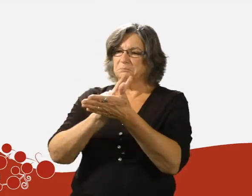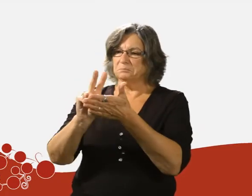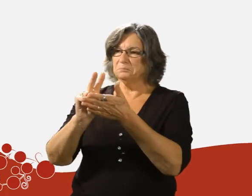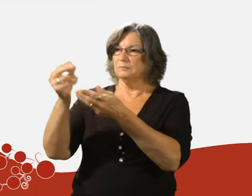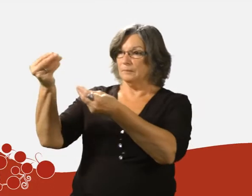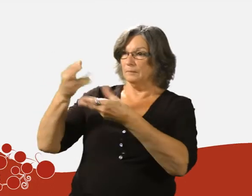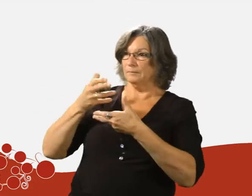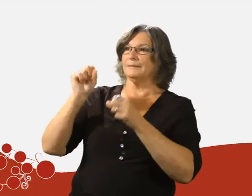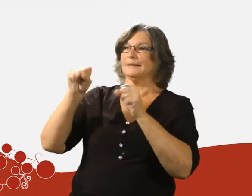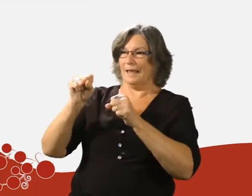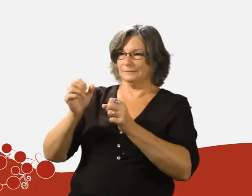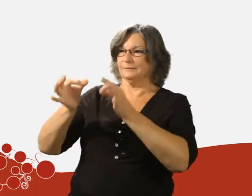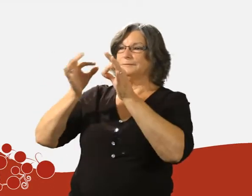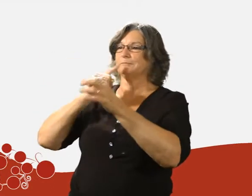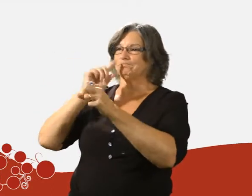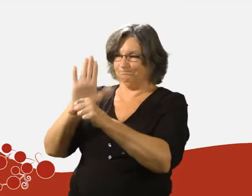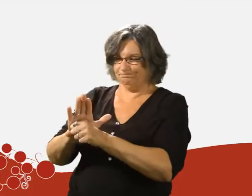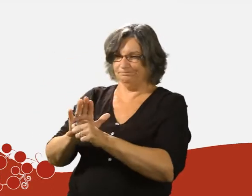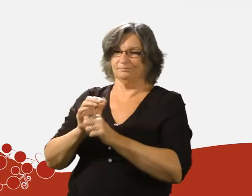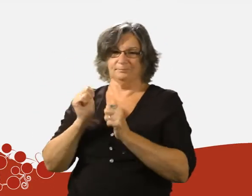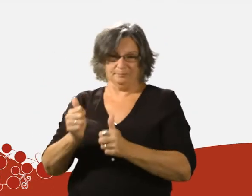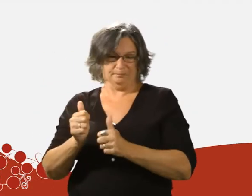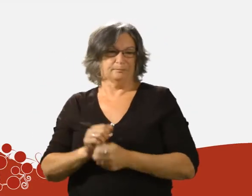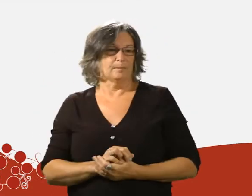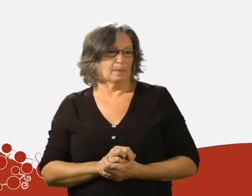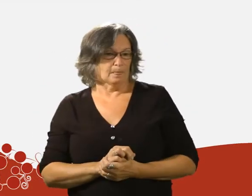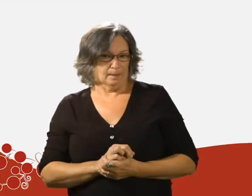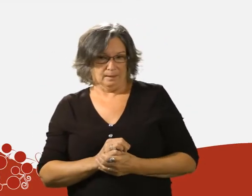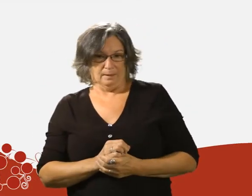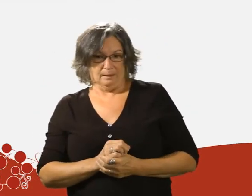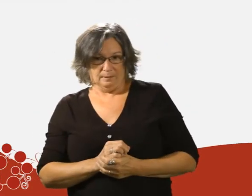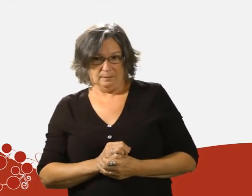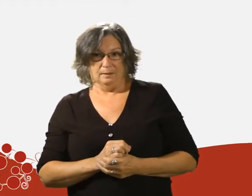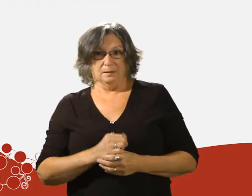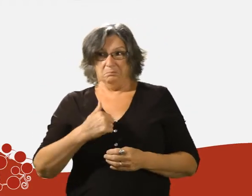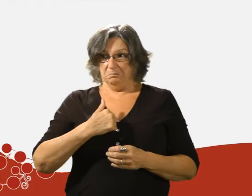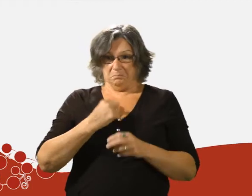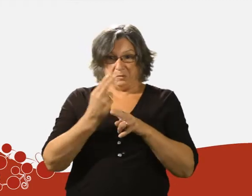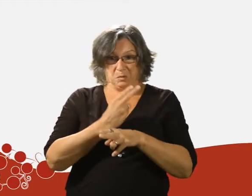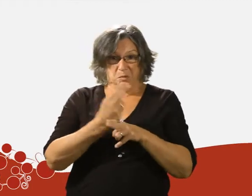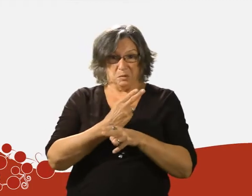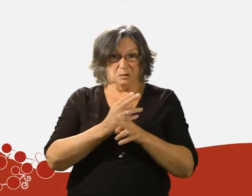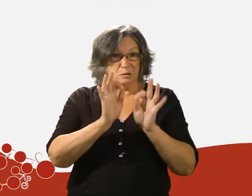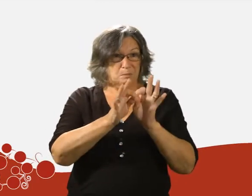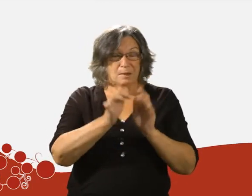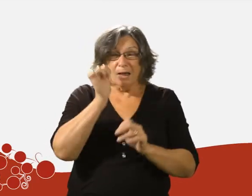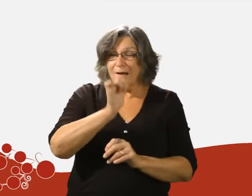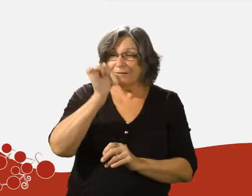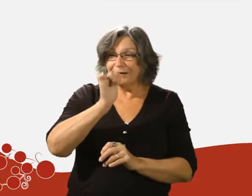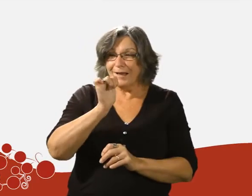Normally, you will need to request an interpreter at least 2 or 3 weeks prior to the assignment for a better chance of availability. Deaf individuals do